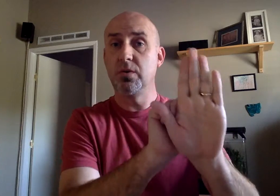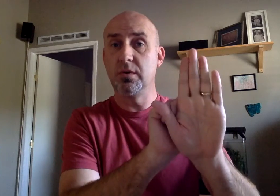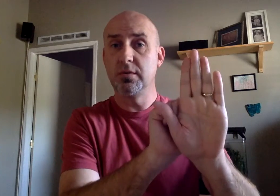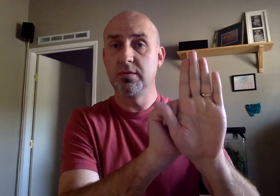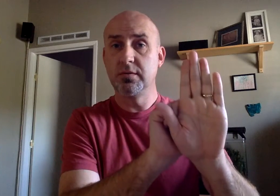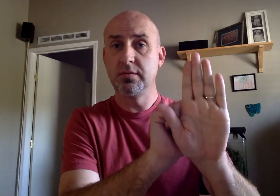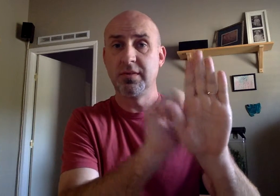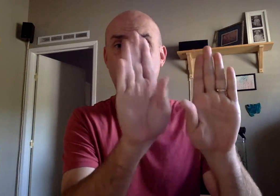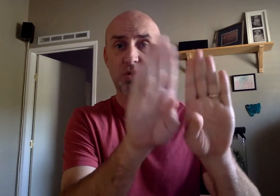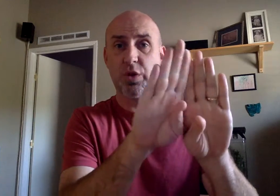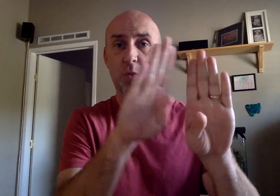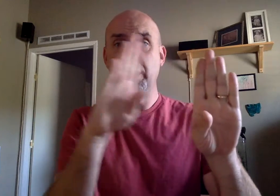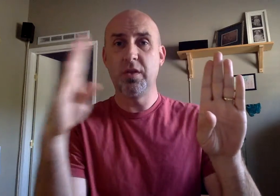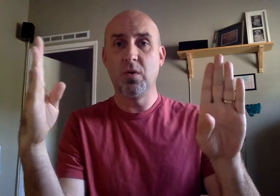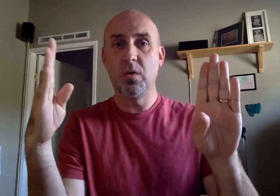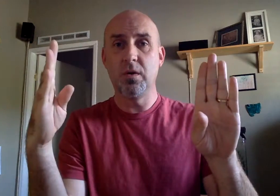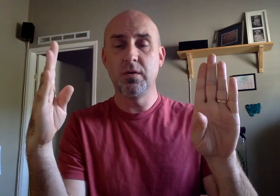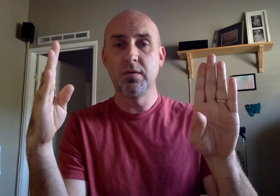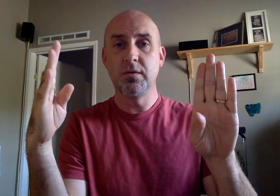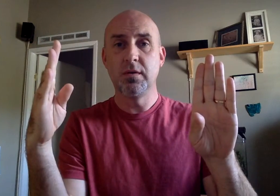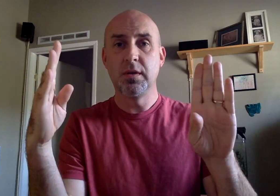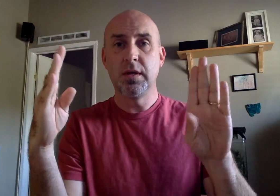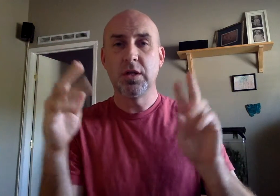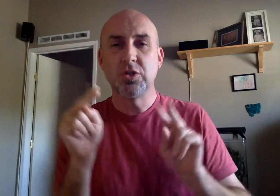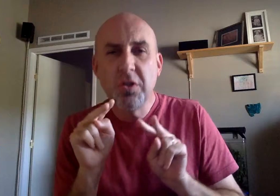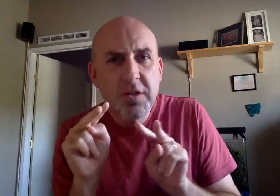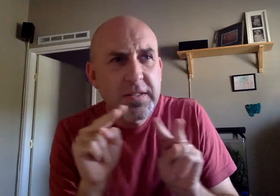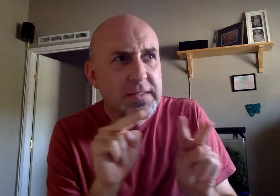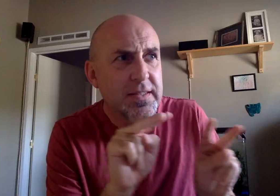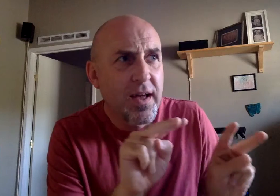door. She opened the door. She looked inside.